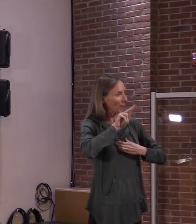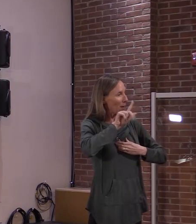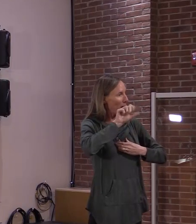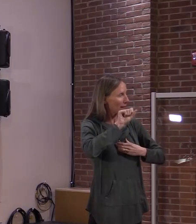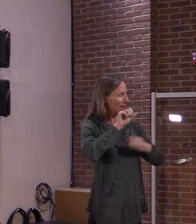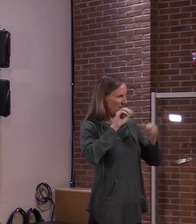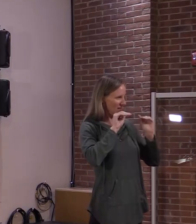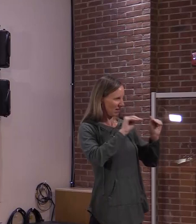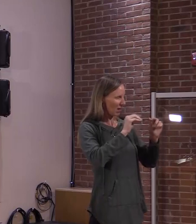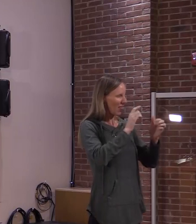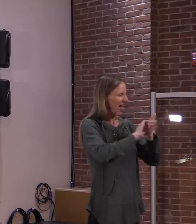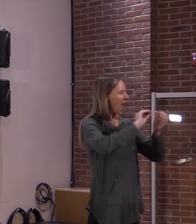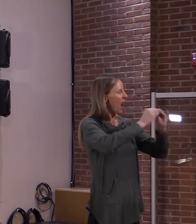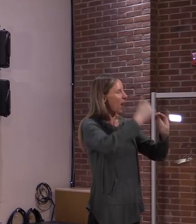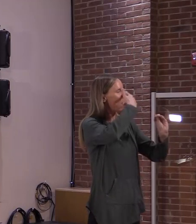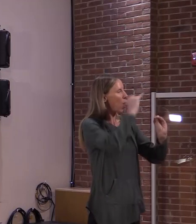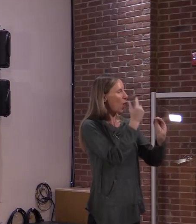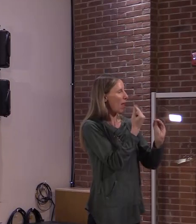herd immunity? And